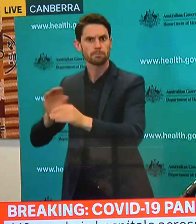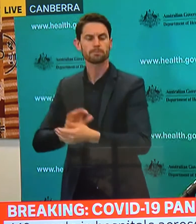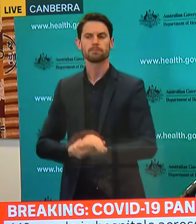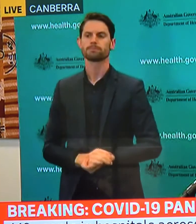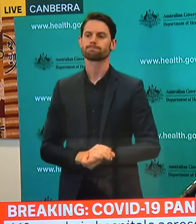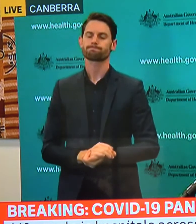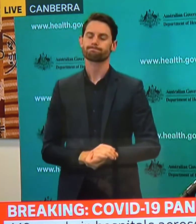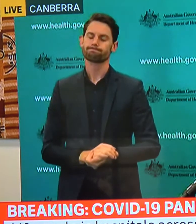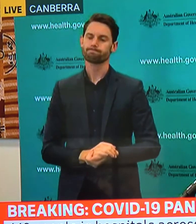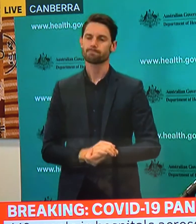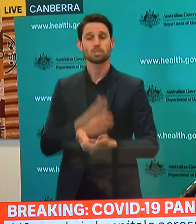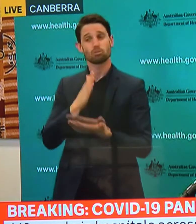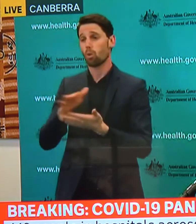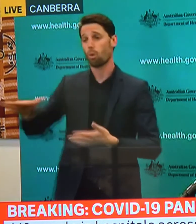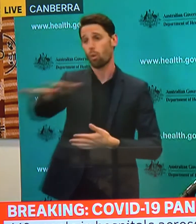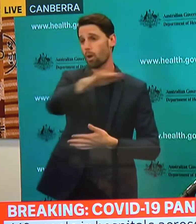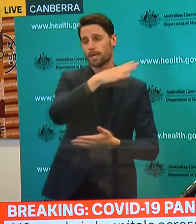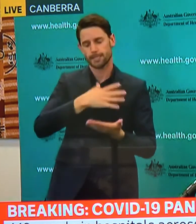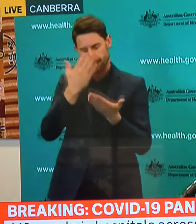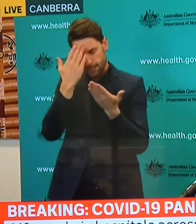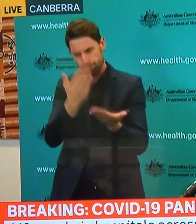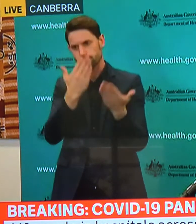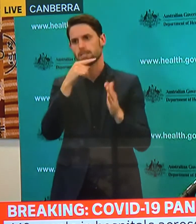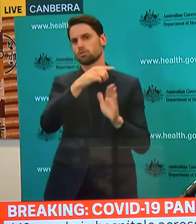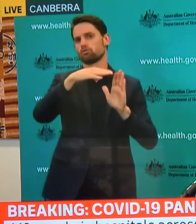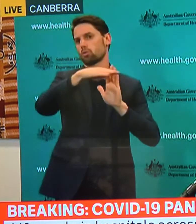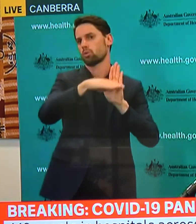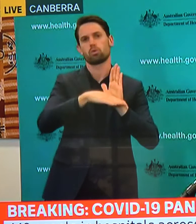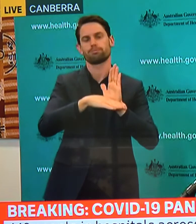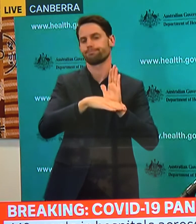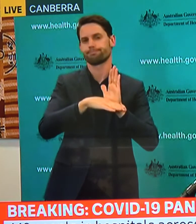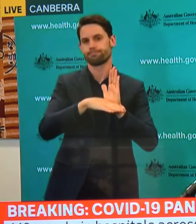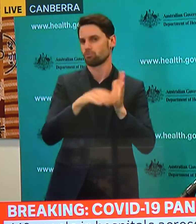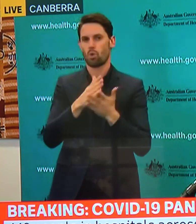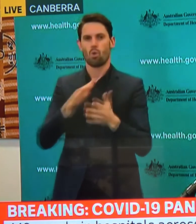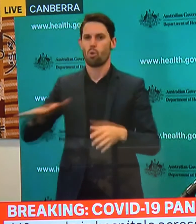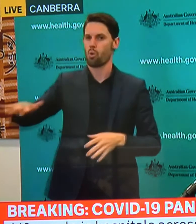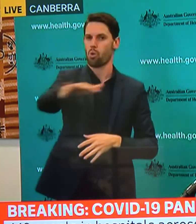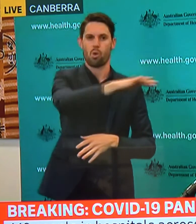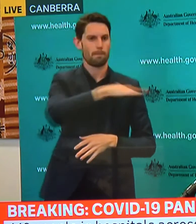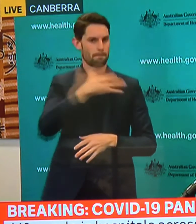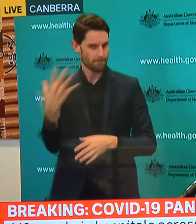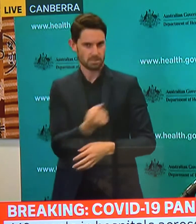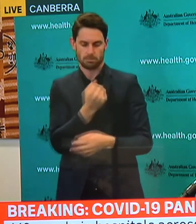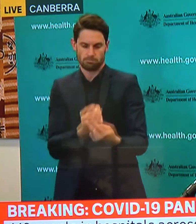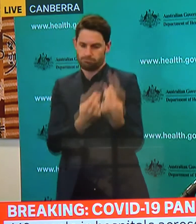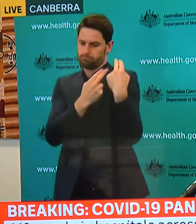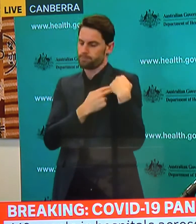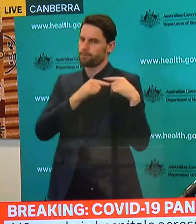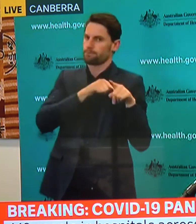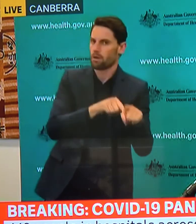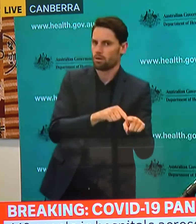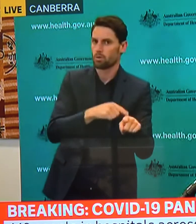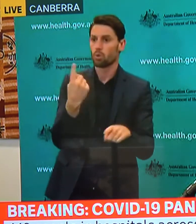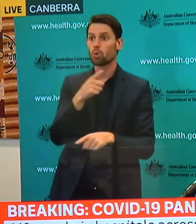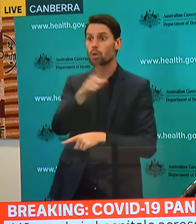take those messages on board. We're all part of the solution here, and so people that are in